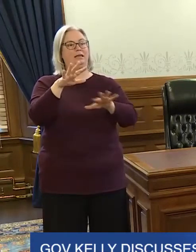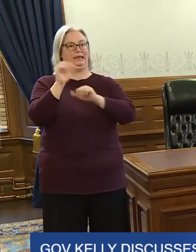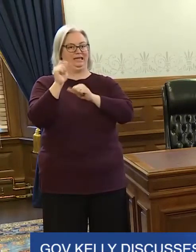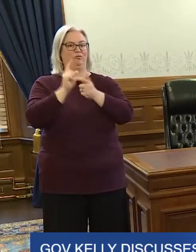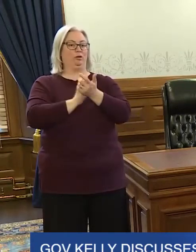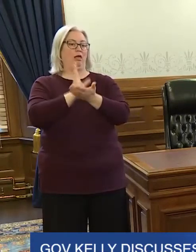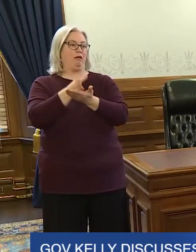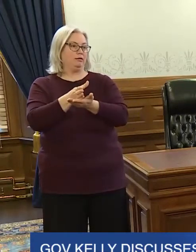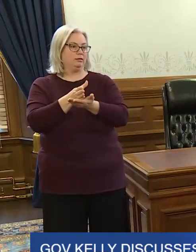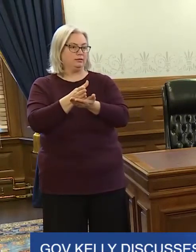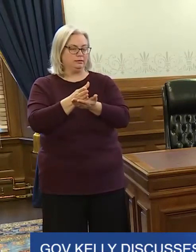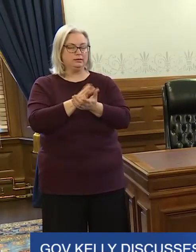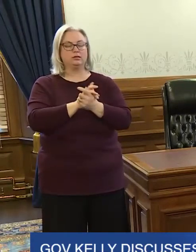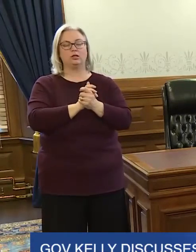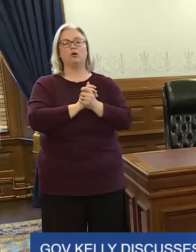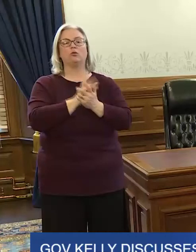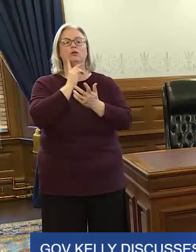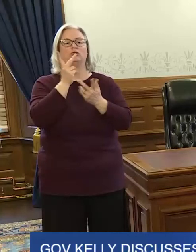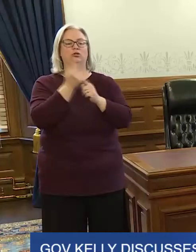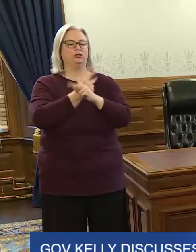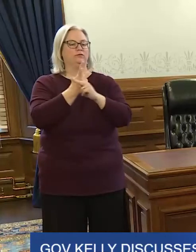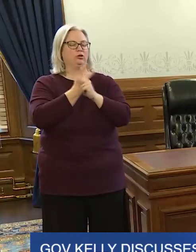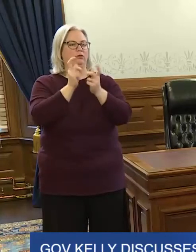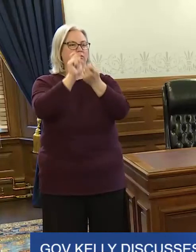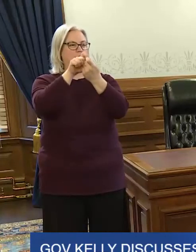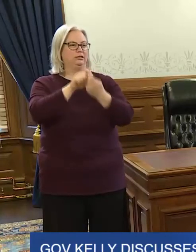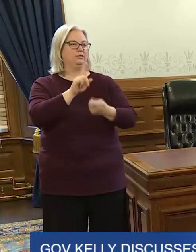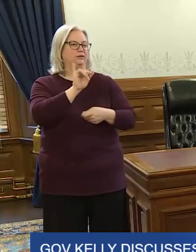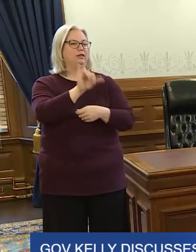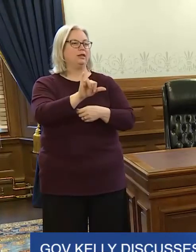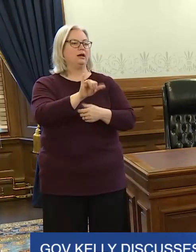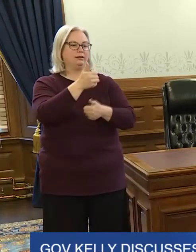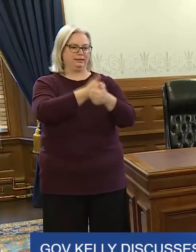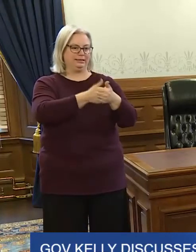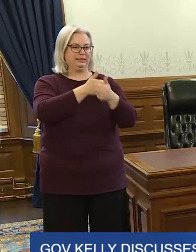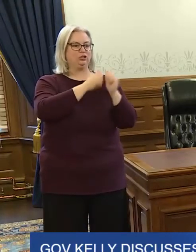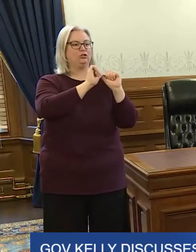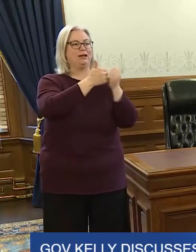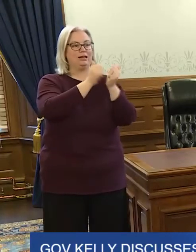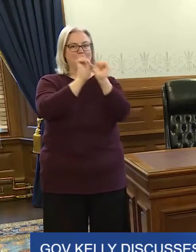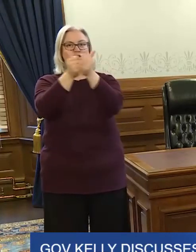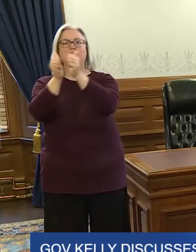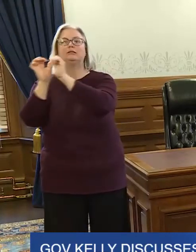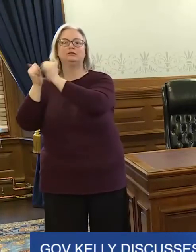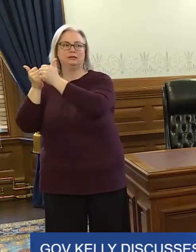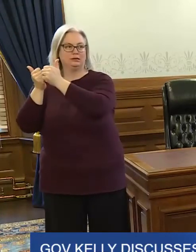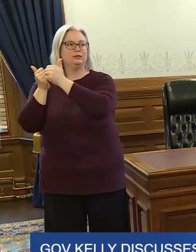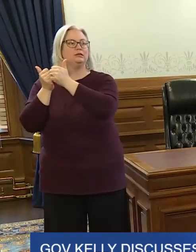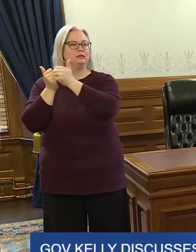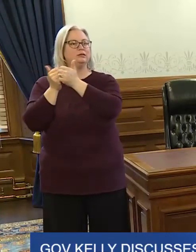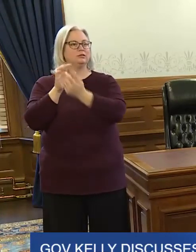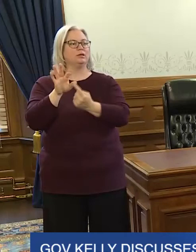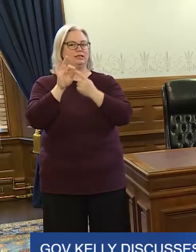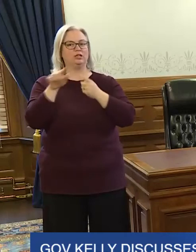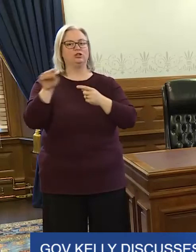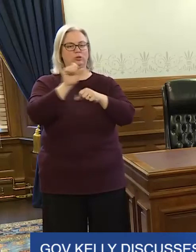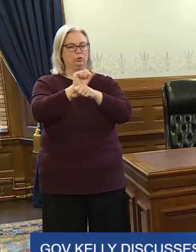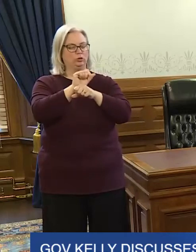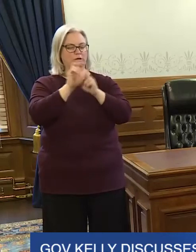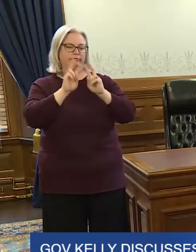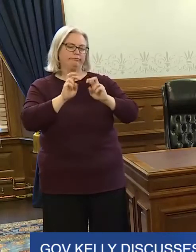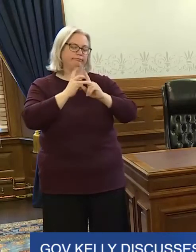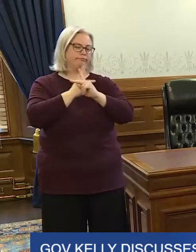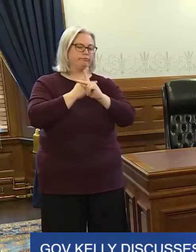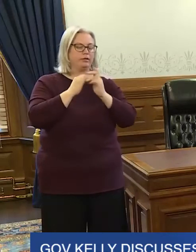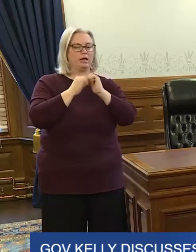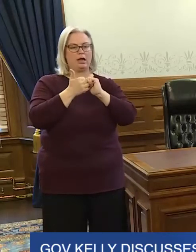would end. So we're working out the details on that. Each of our agencies, in particularly, working